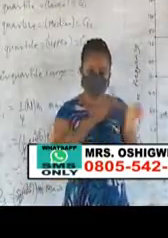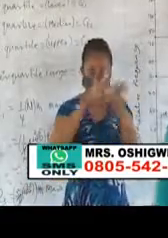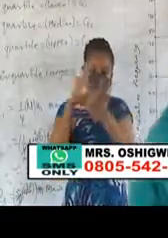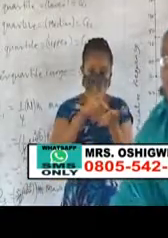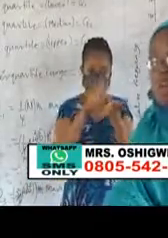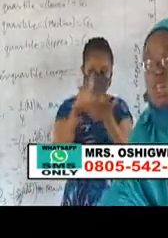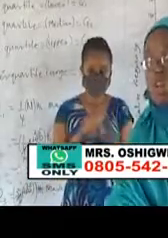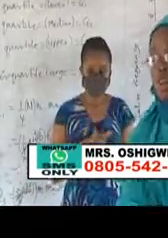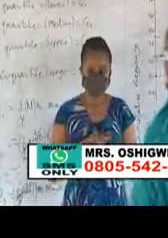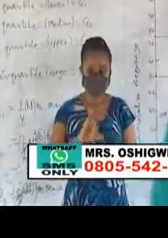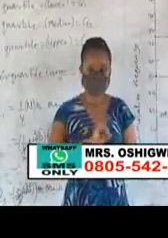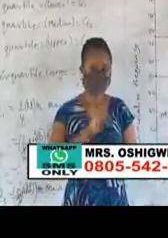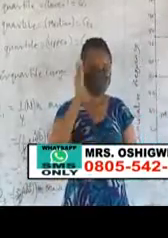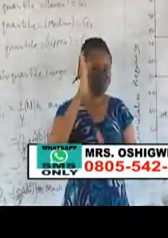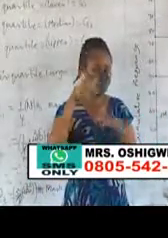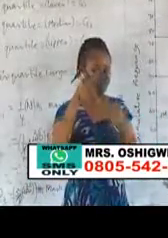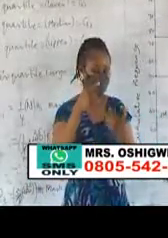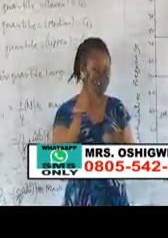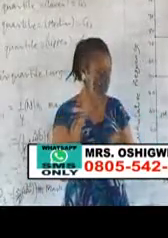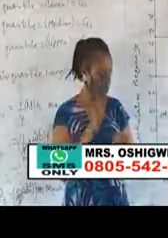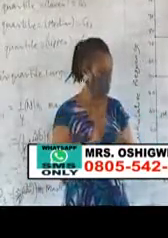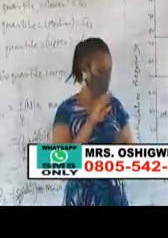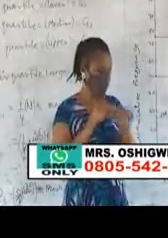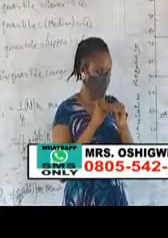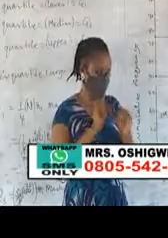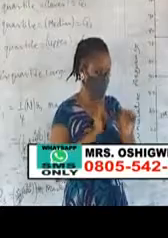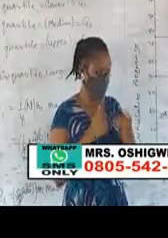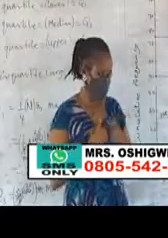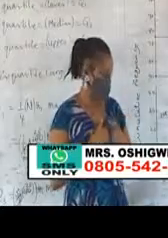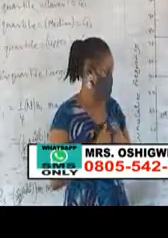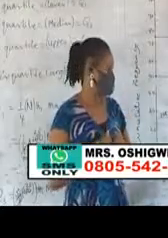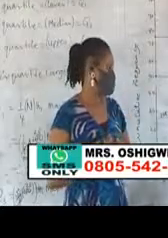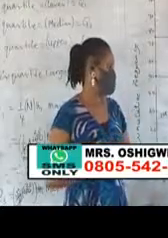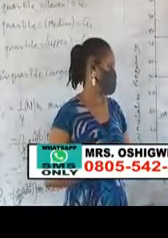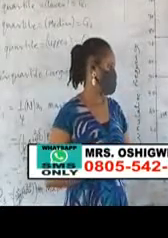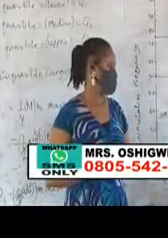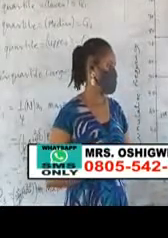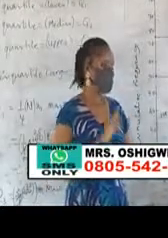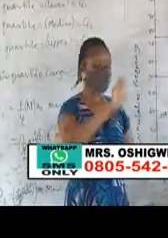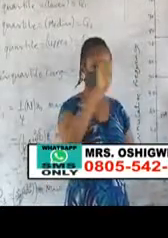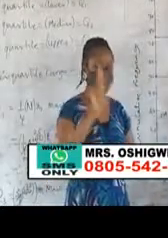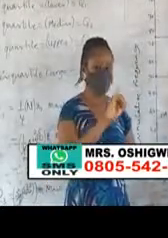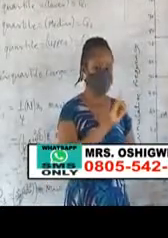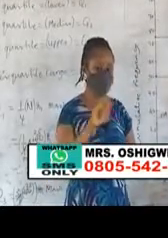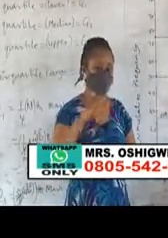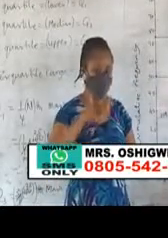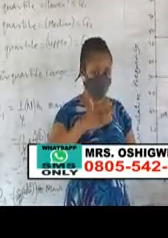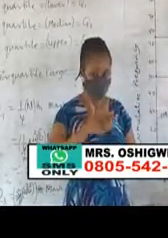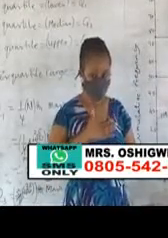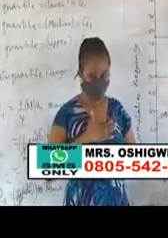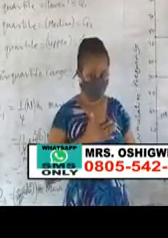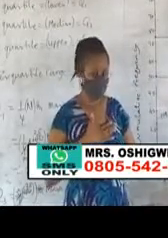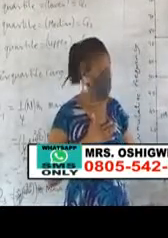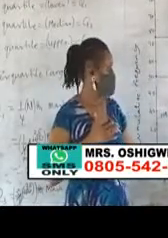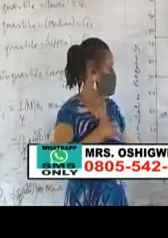calculation, I'm going to give you the figure I have using my graph, because this one is not drawn